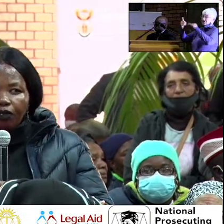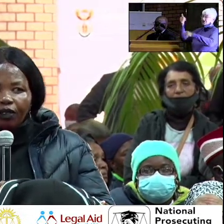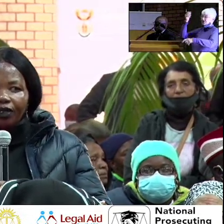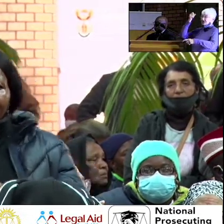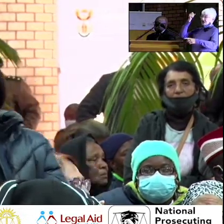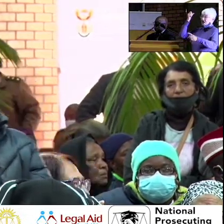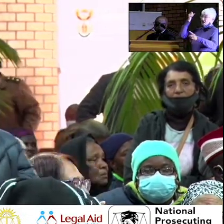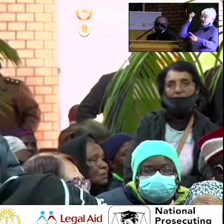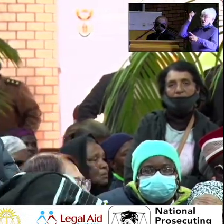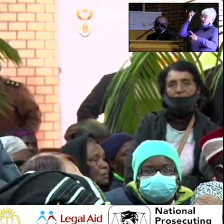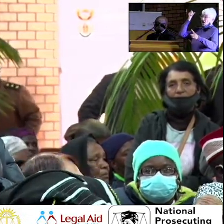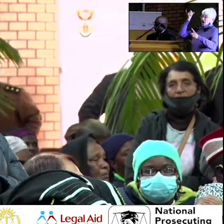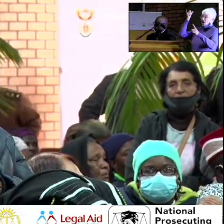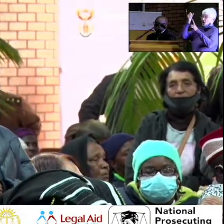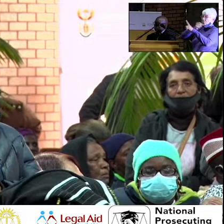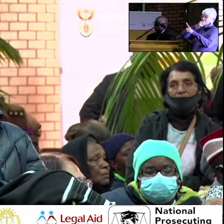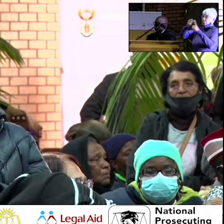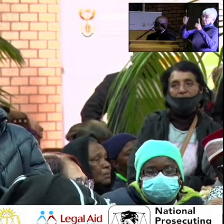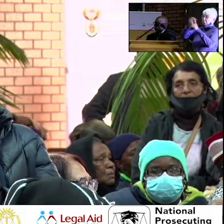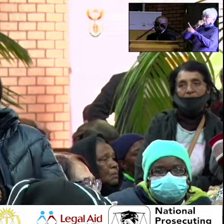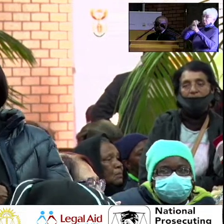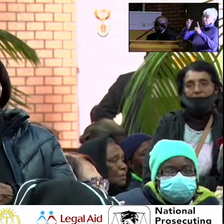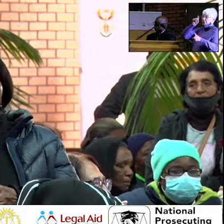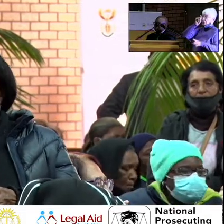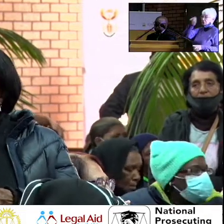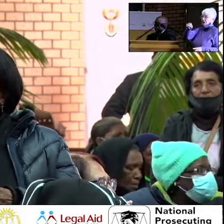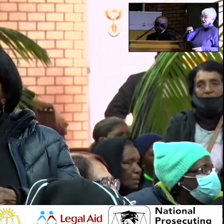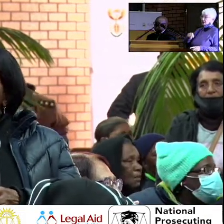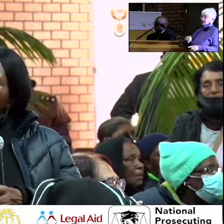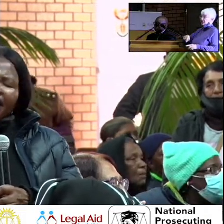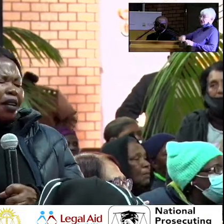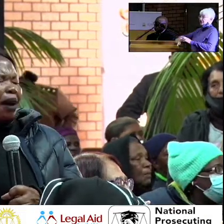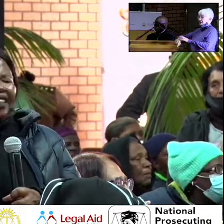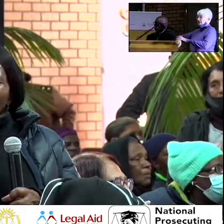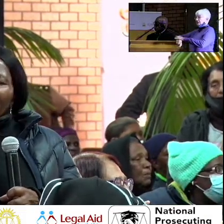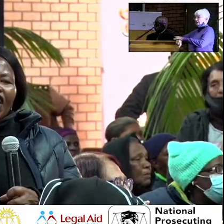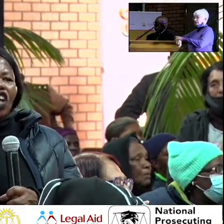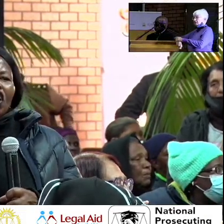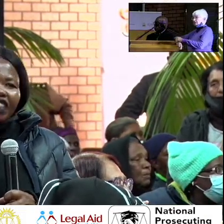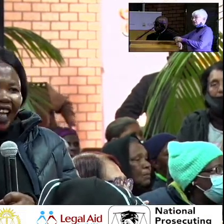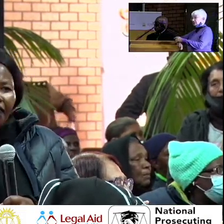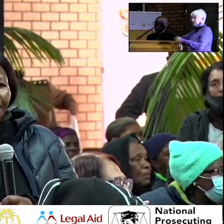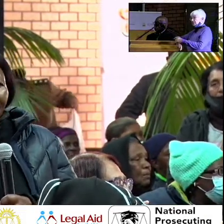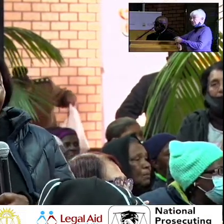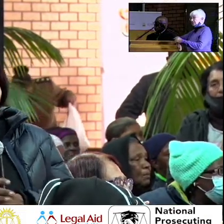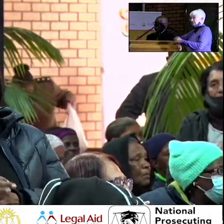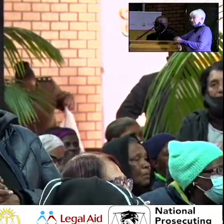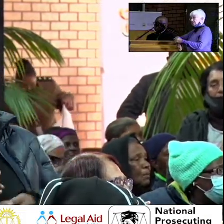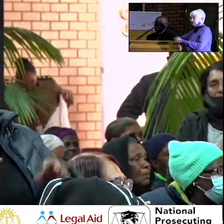remove. They took my laptop, they took my TV, a lot of stuff.